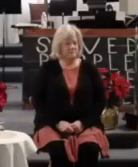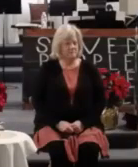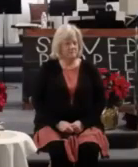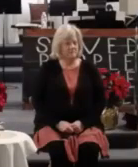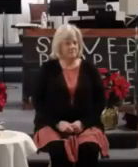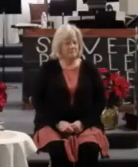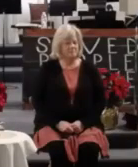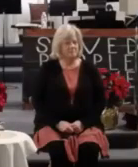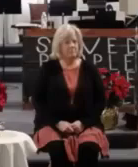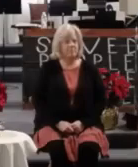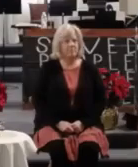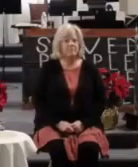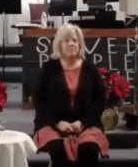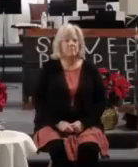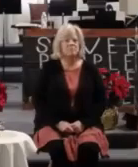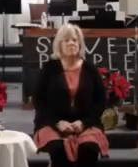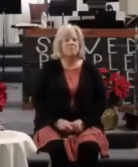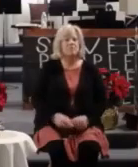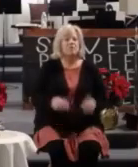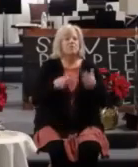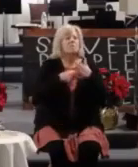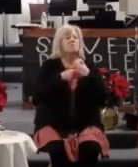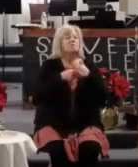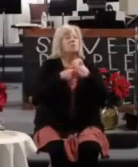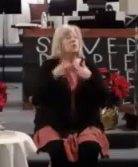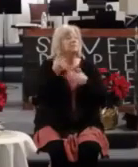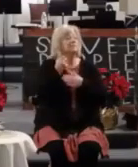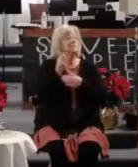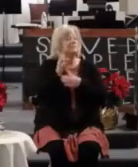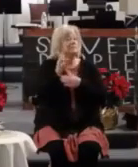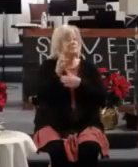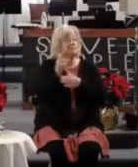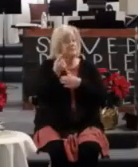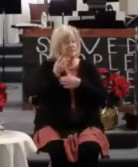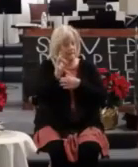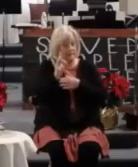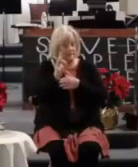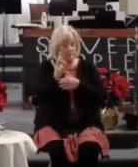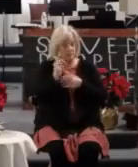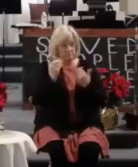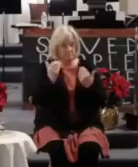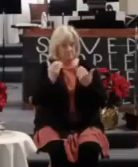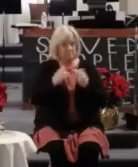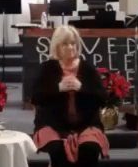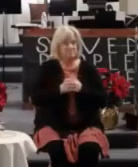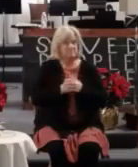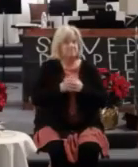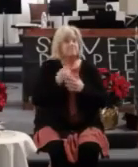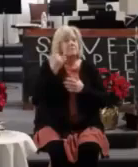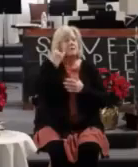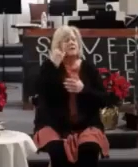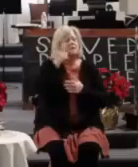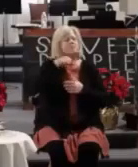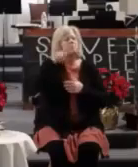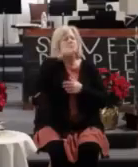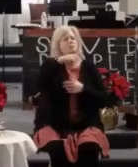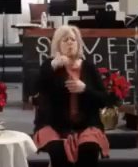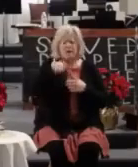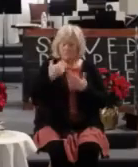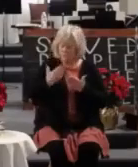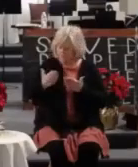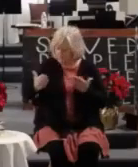Verses 17 and 18, we'll finish up here together. And they say, if anyone has